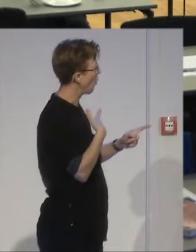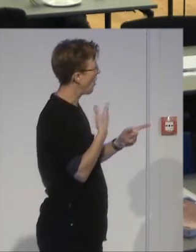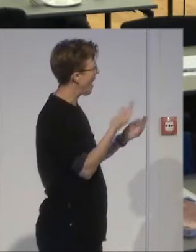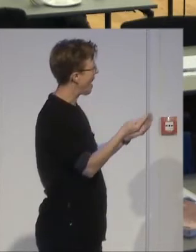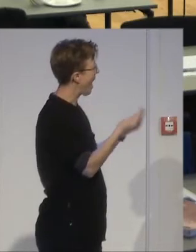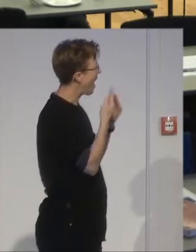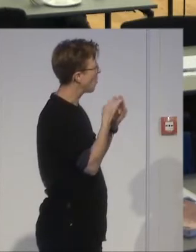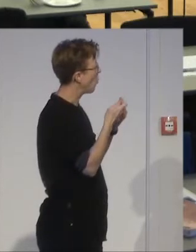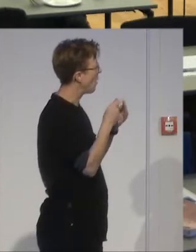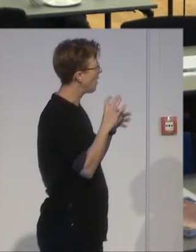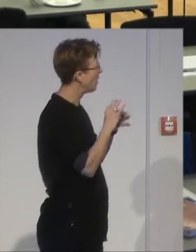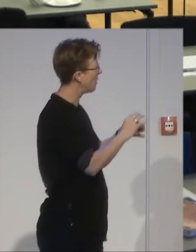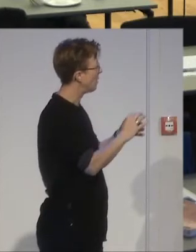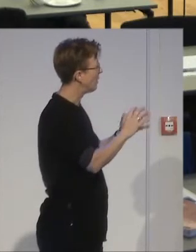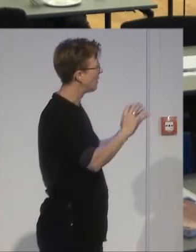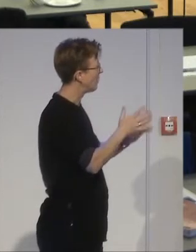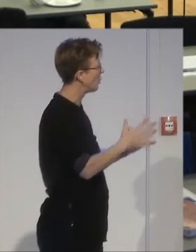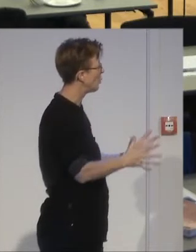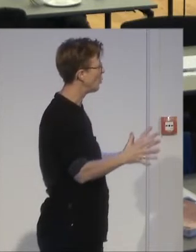new situation?